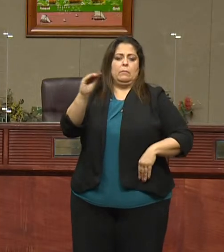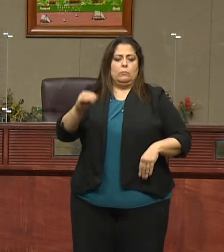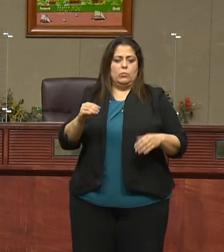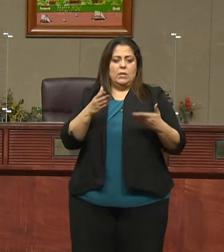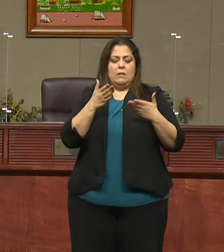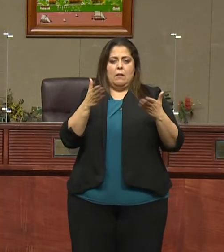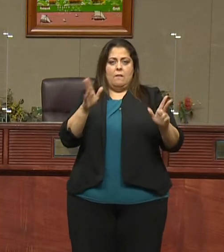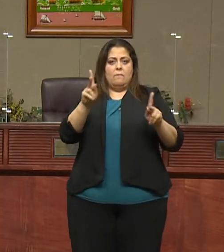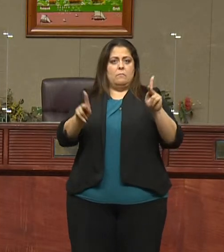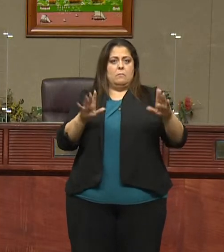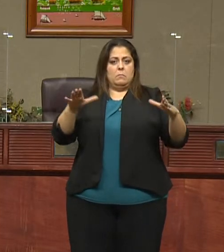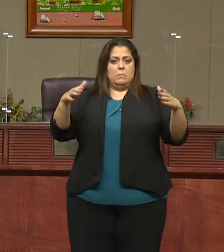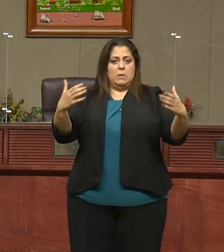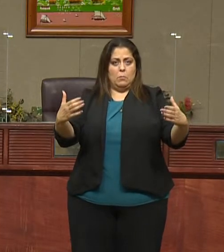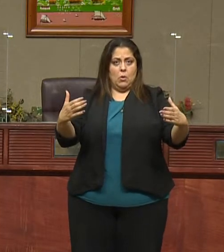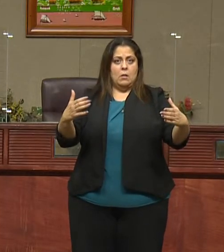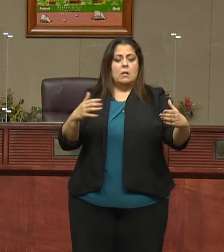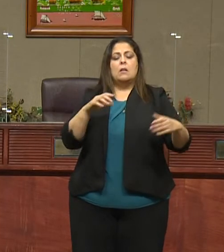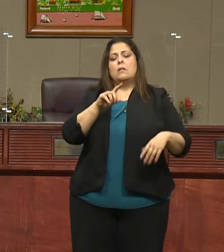that's